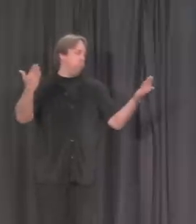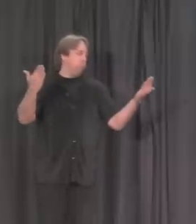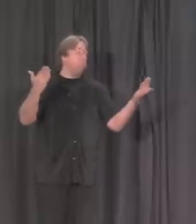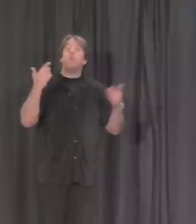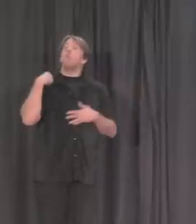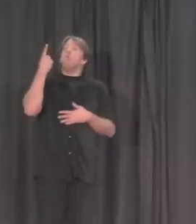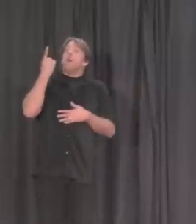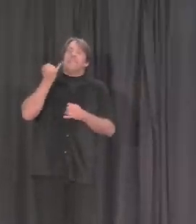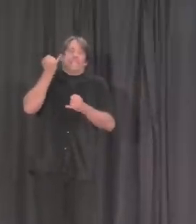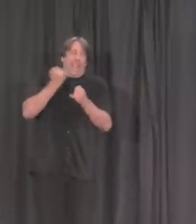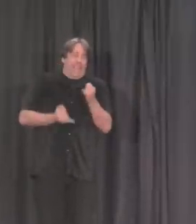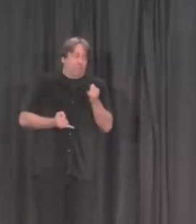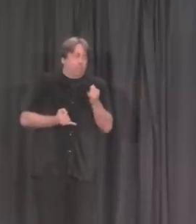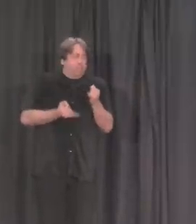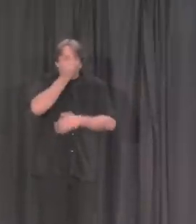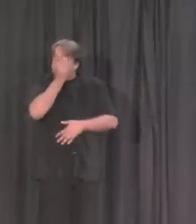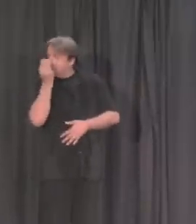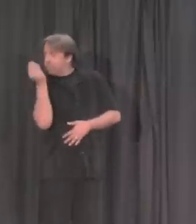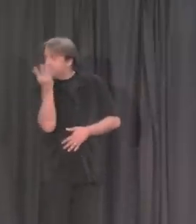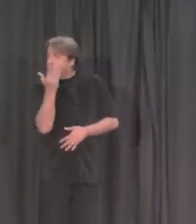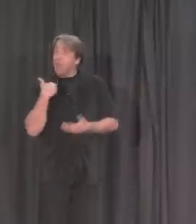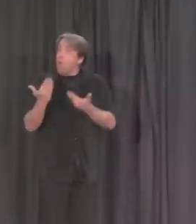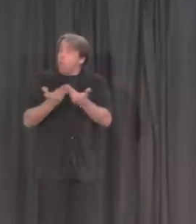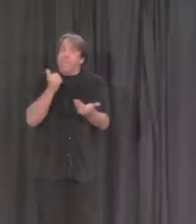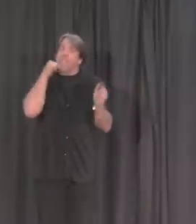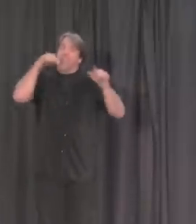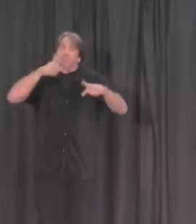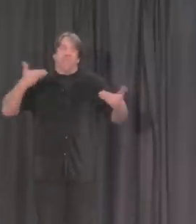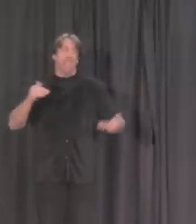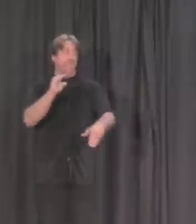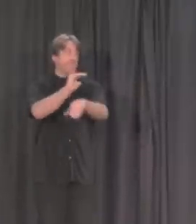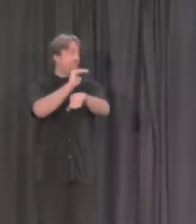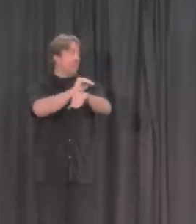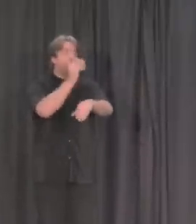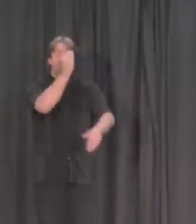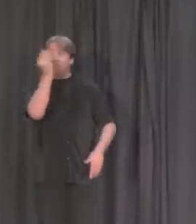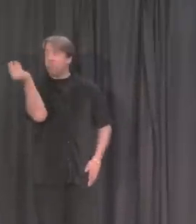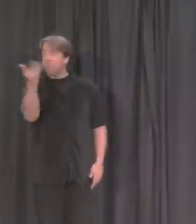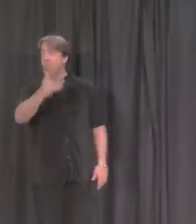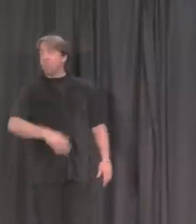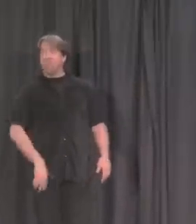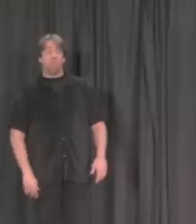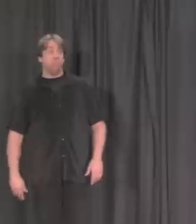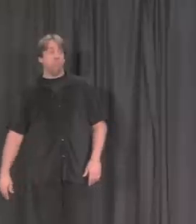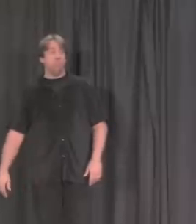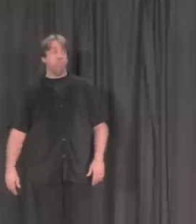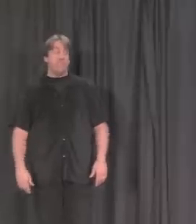Thank you. Now, before I go, I want to tell you one last thing. I almost didn't make it tonight.